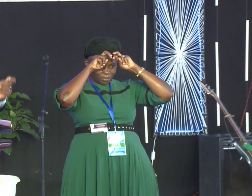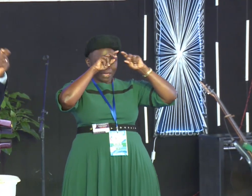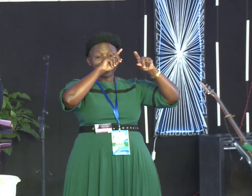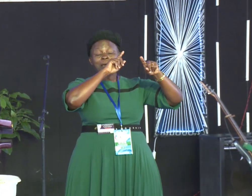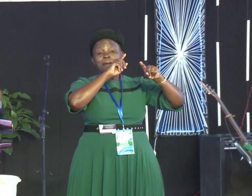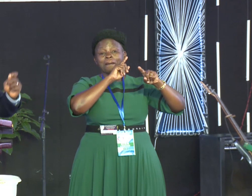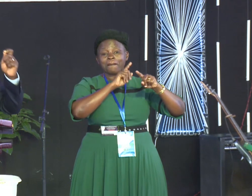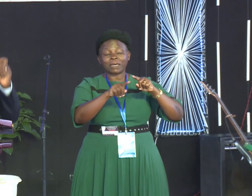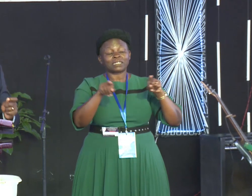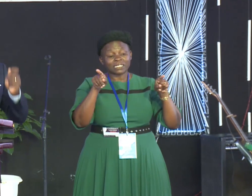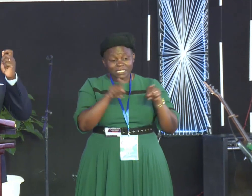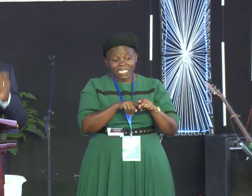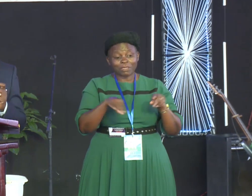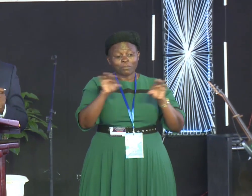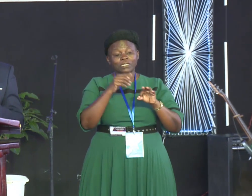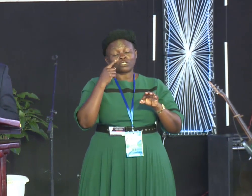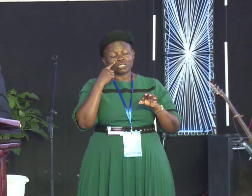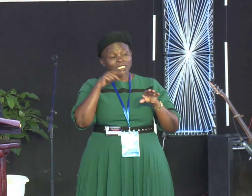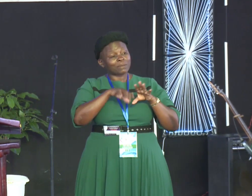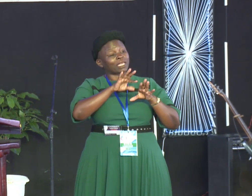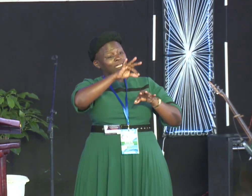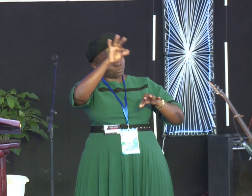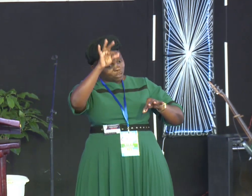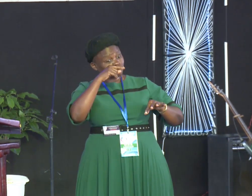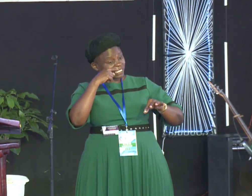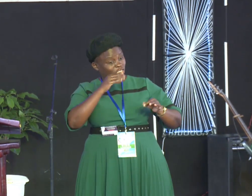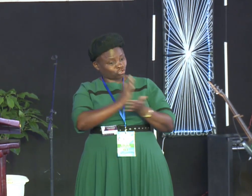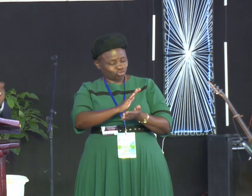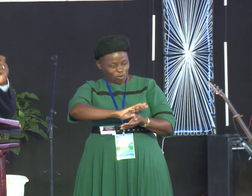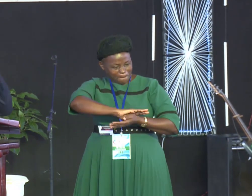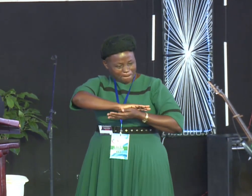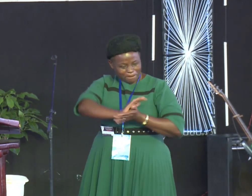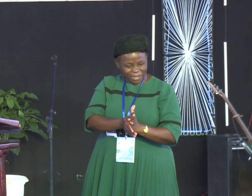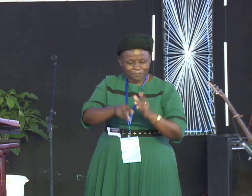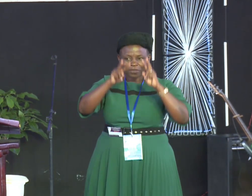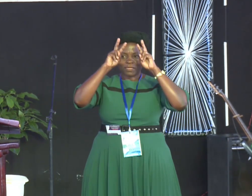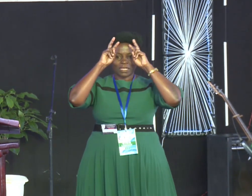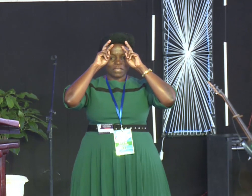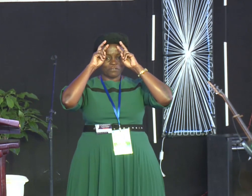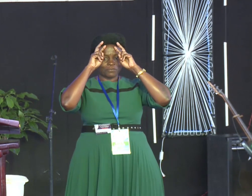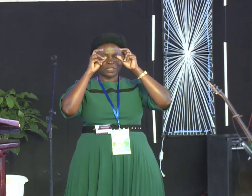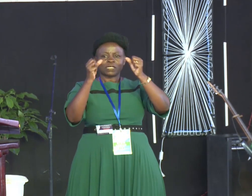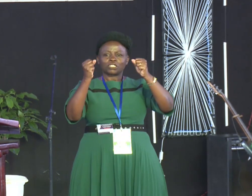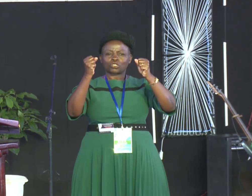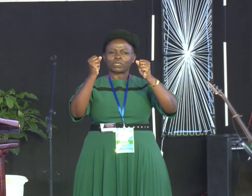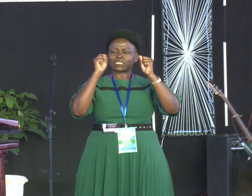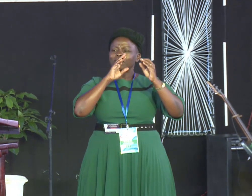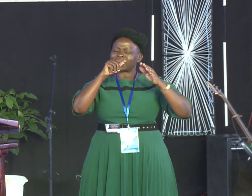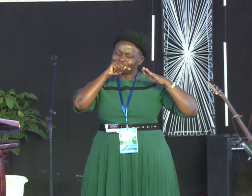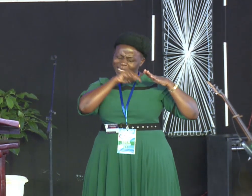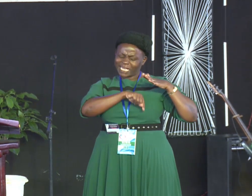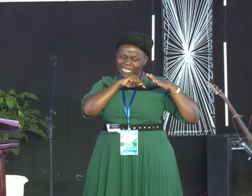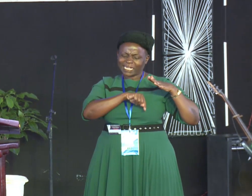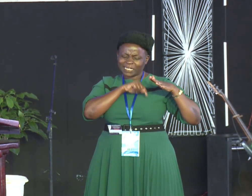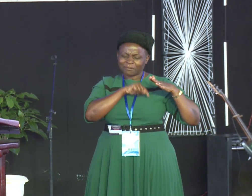ngo ne mu mwoyo laba nti omulinyirira. That even in the spirit you see yourself stamping. Amanyi gaina kubeera eri munda. The strength needs to be